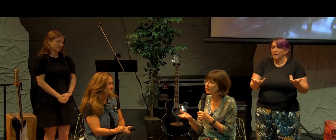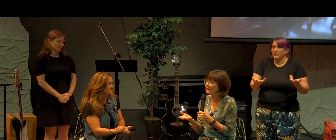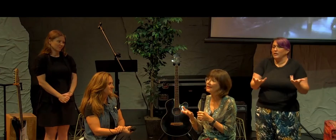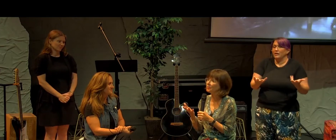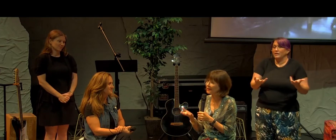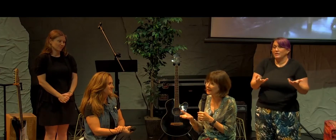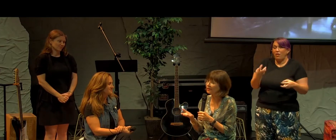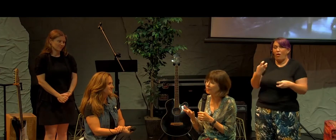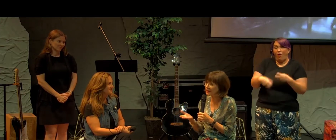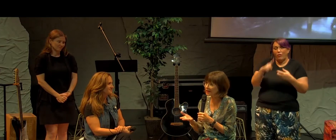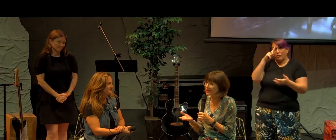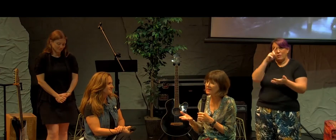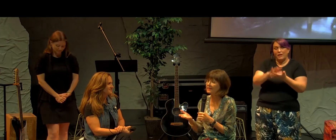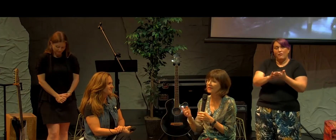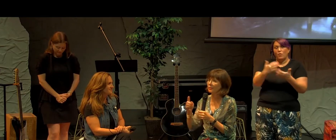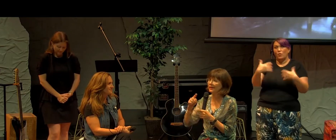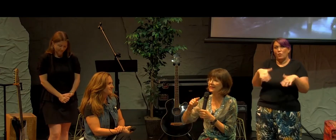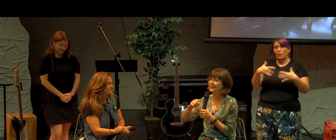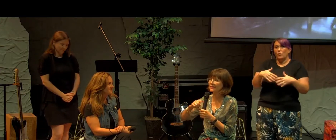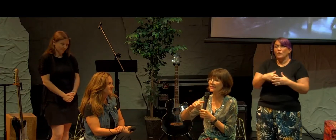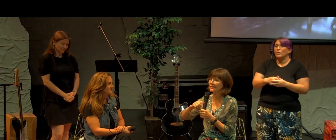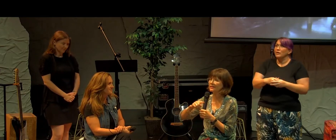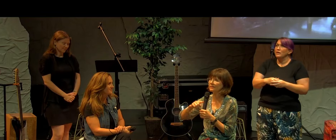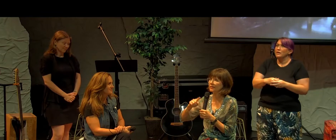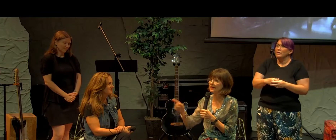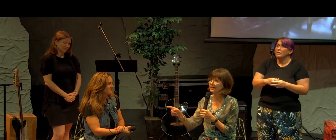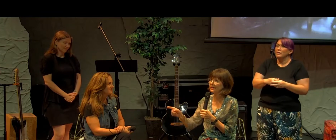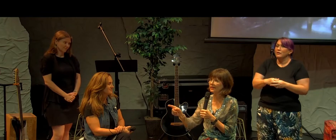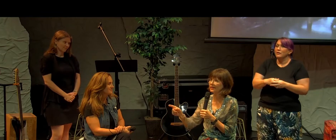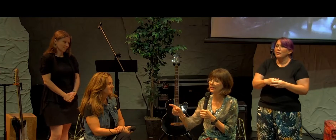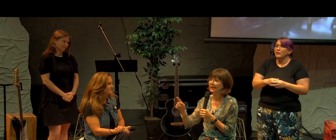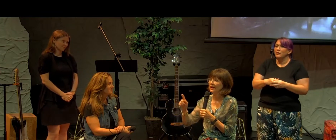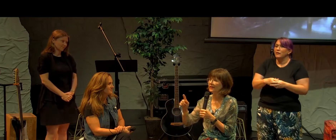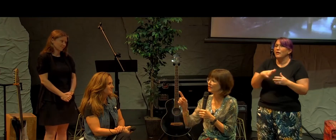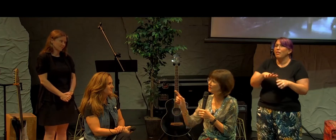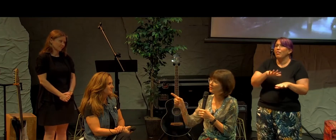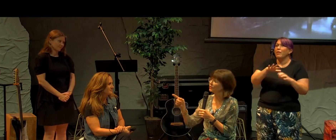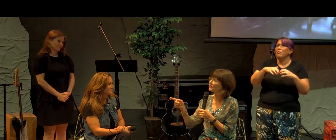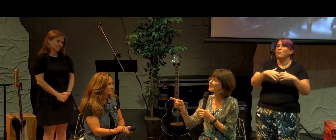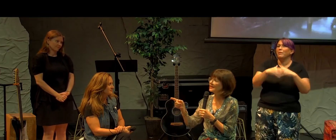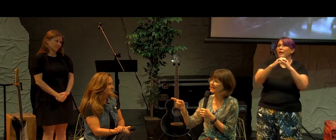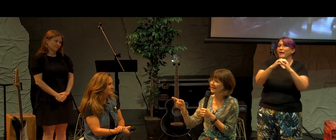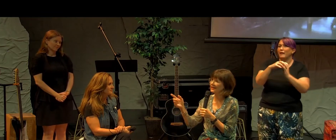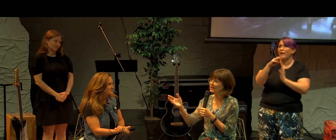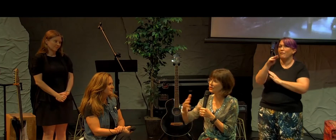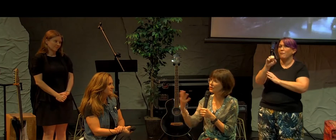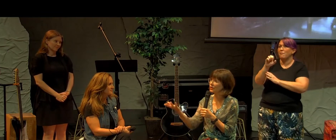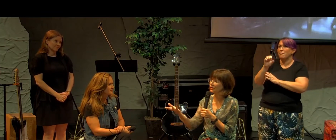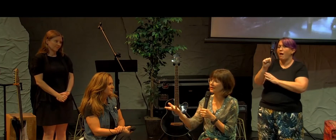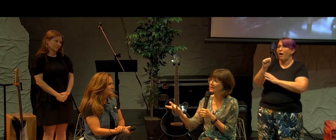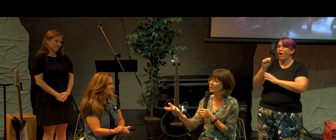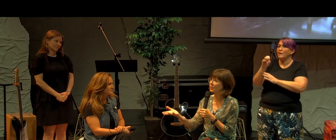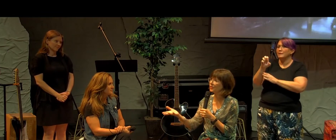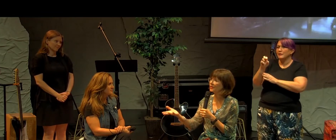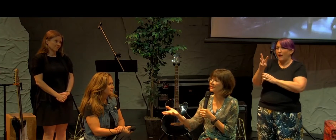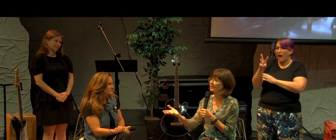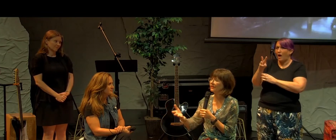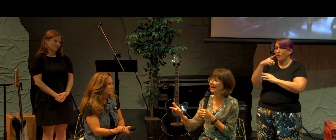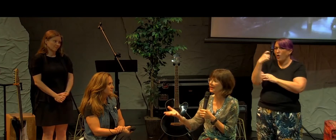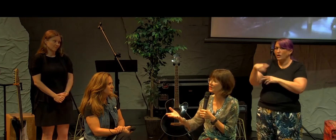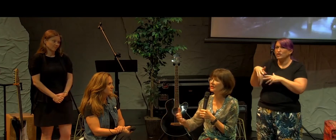I really believe, because the planting of Moscow. And if you're visiting today, this church has